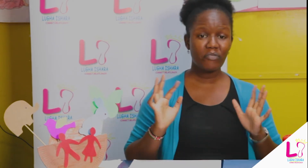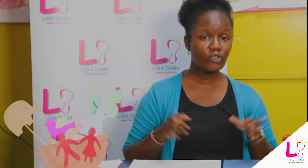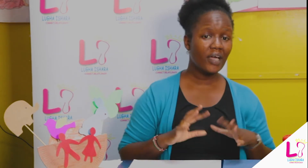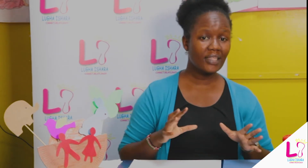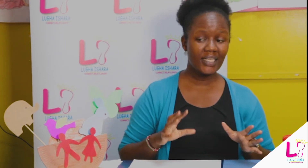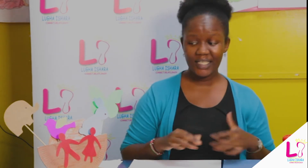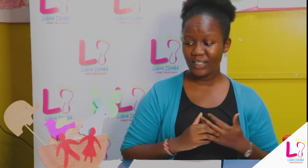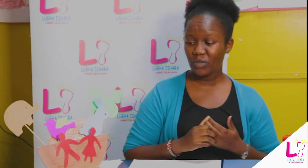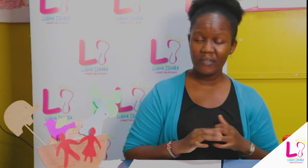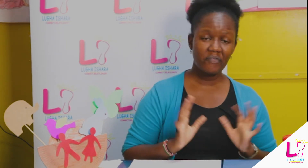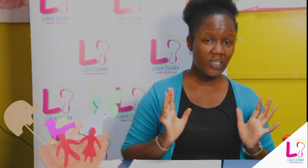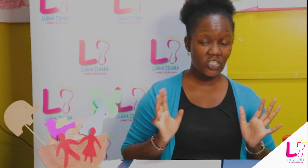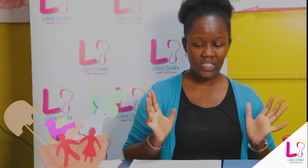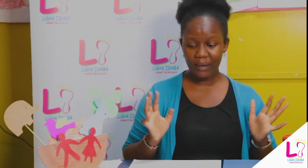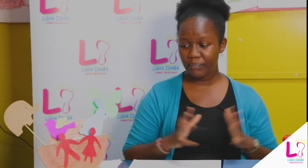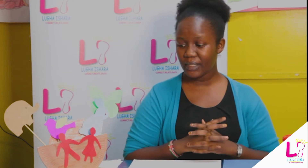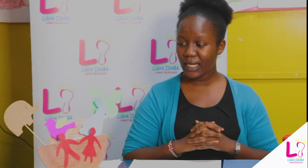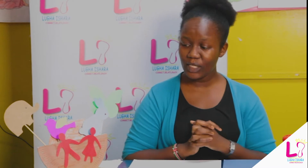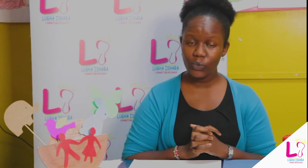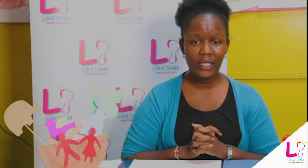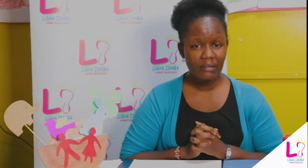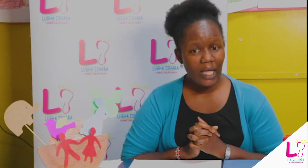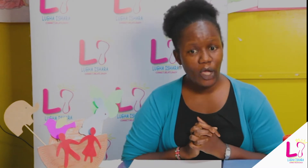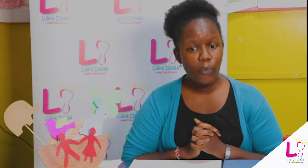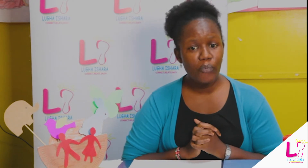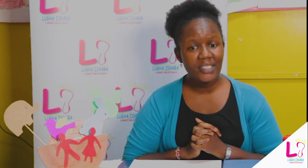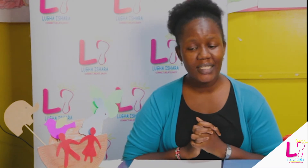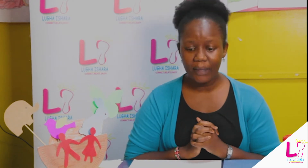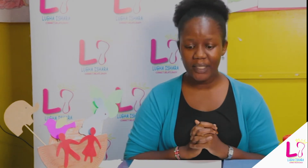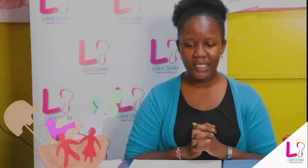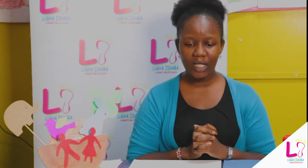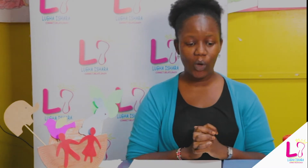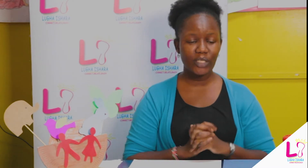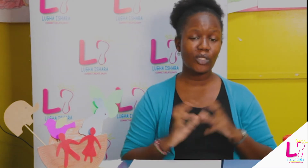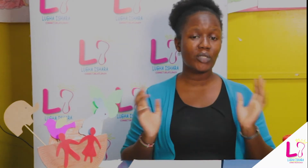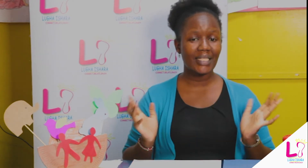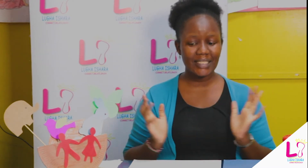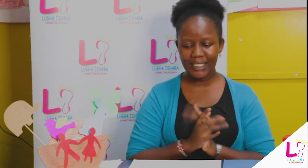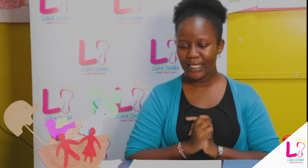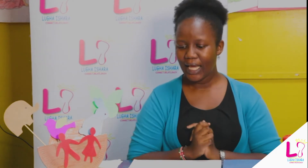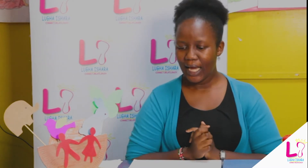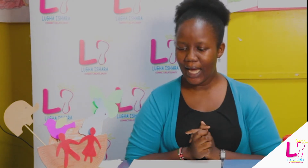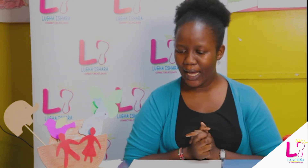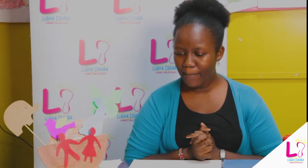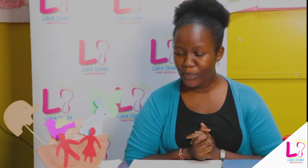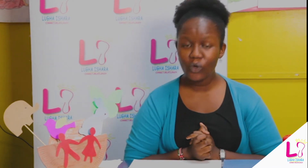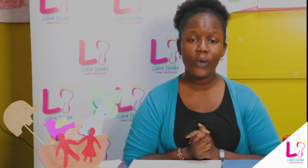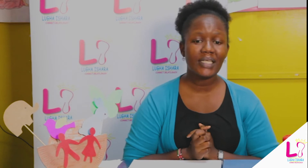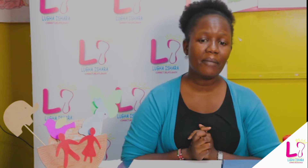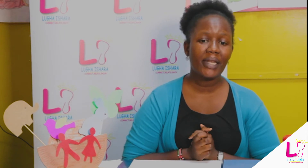of other ideas or even finished it out in a nice way. I hope you'll be sending the pictures our way so that you can see. So once again, my name